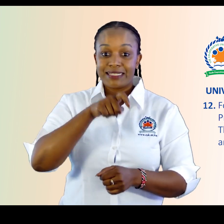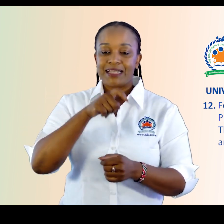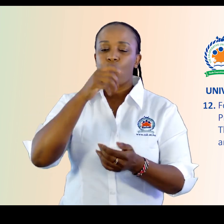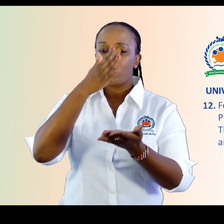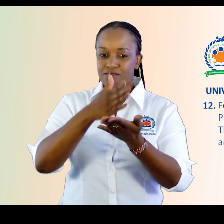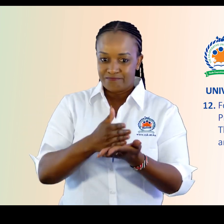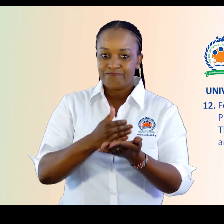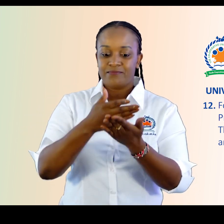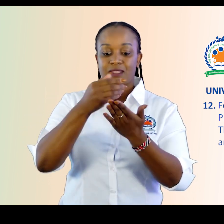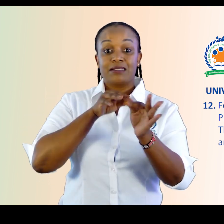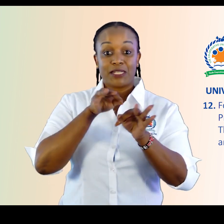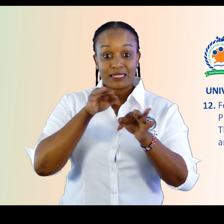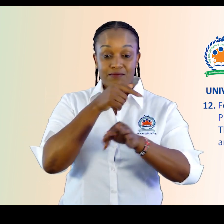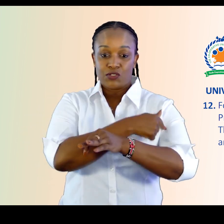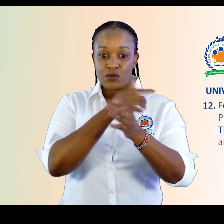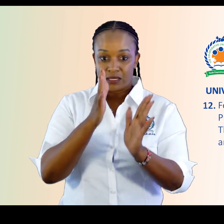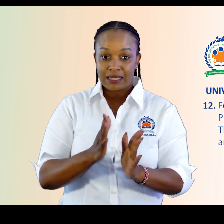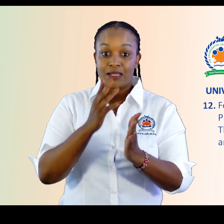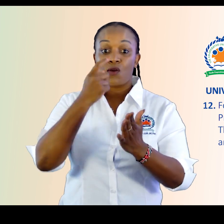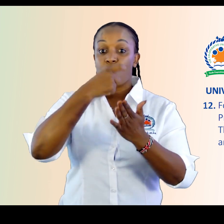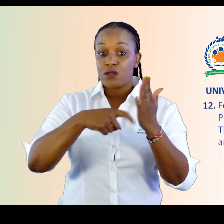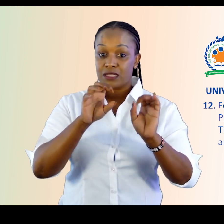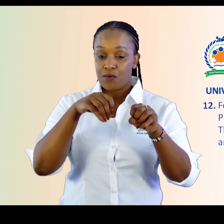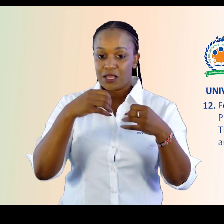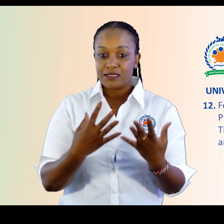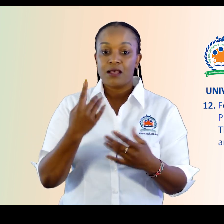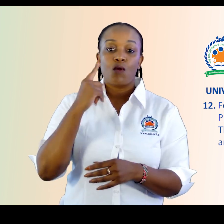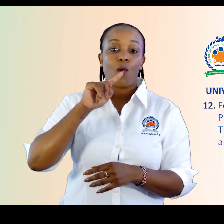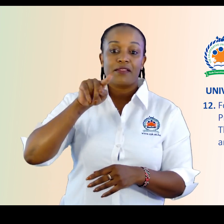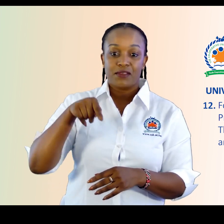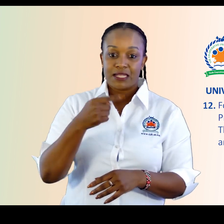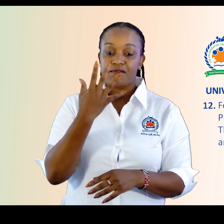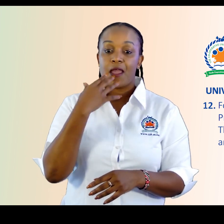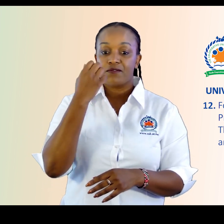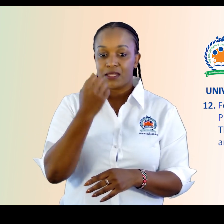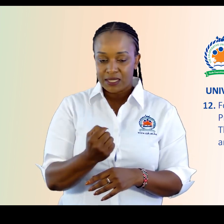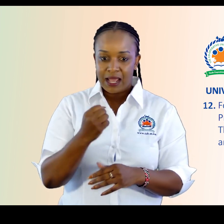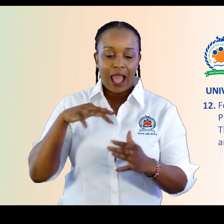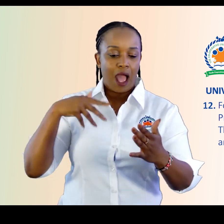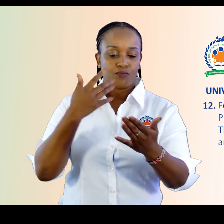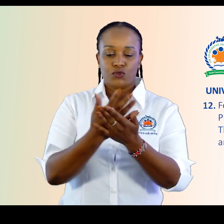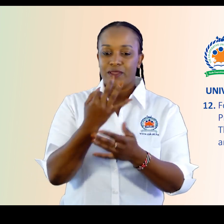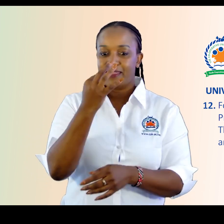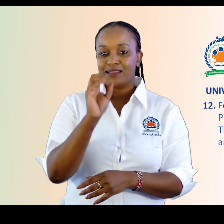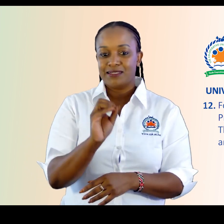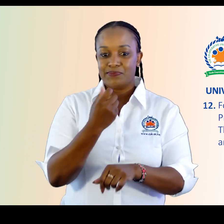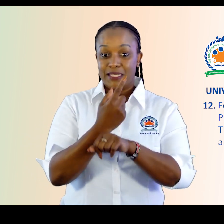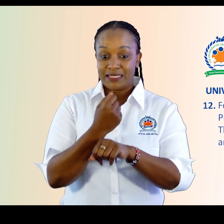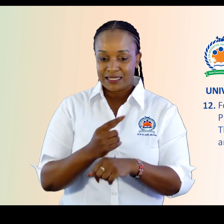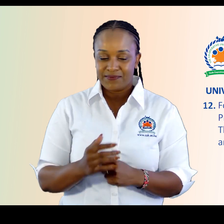valid prescription. The service is charged at Kenya shillings 1,500 and takes up to 30 minutes.